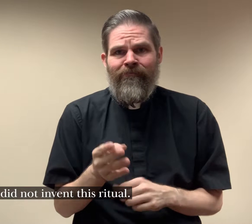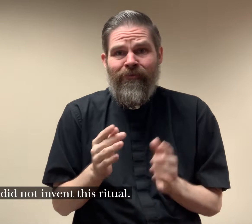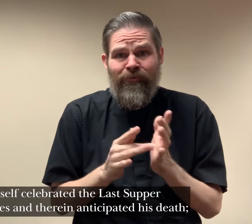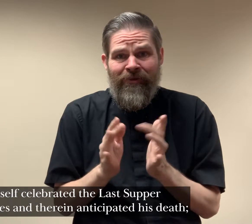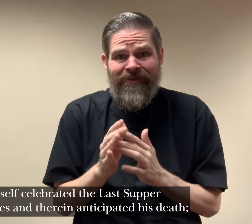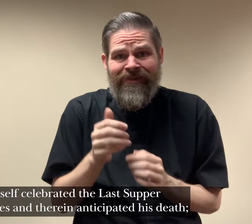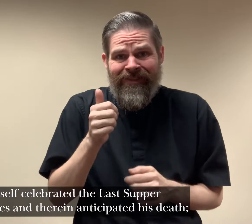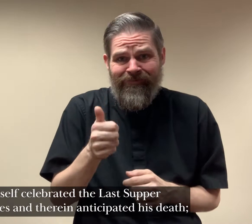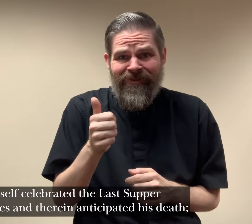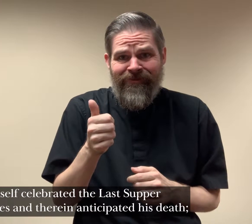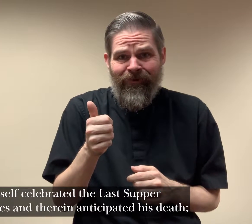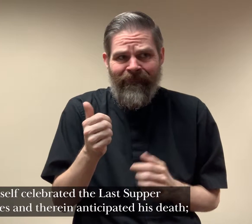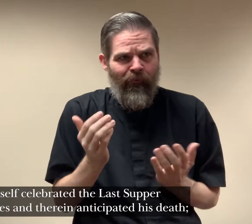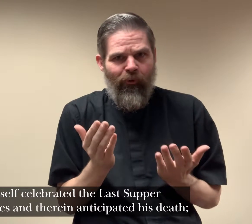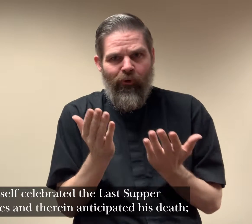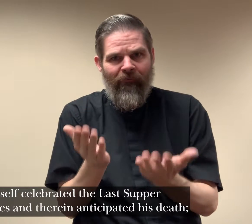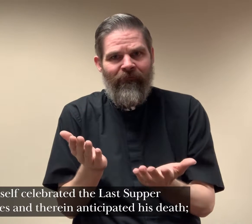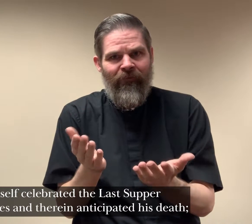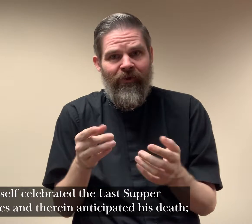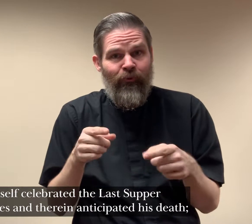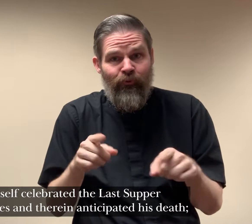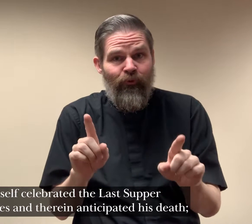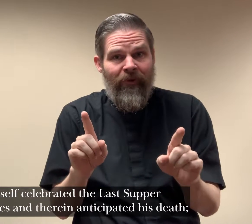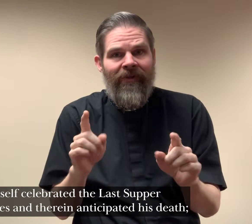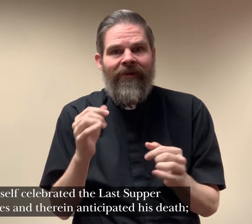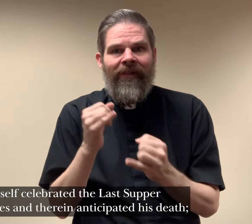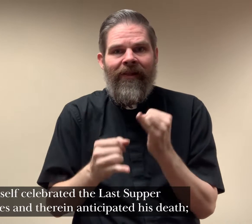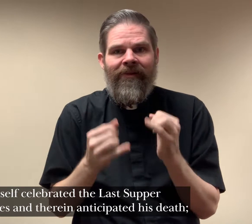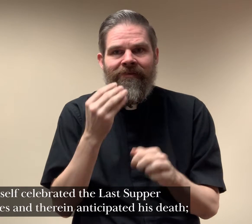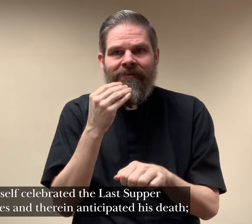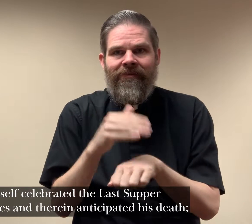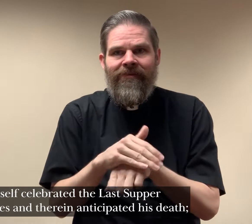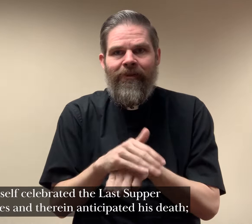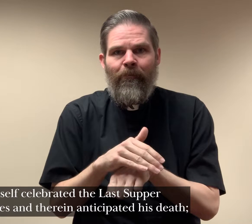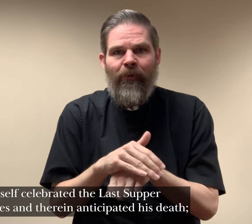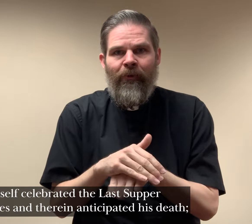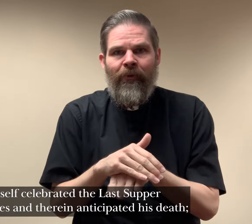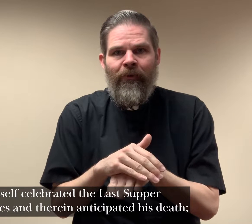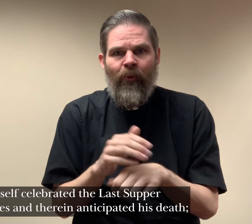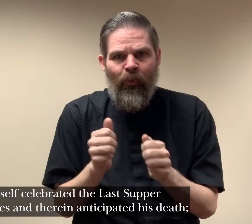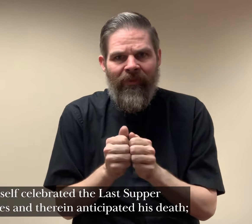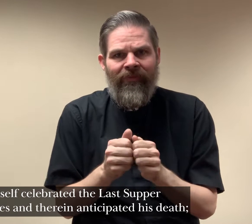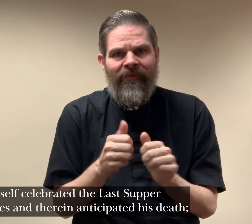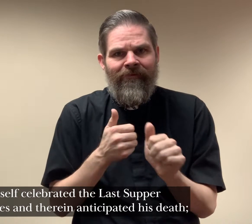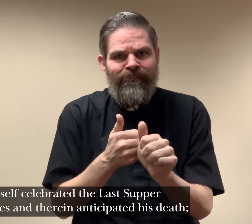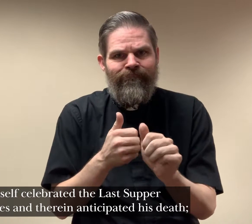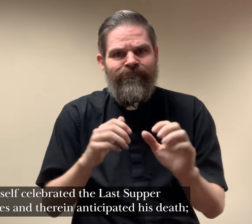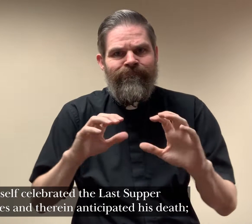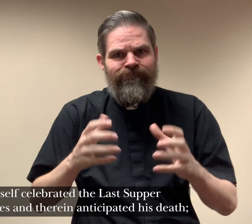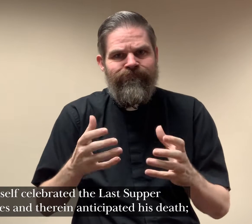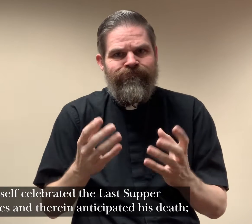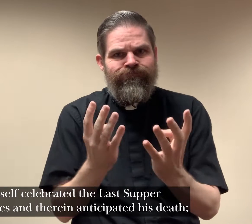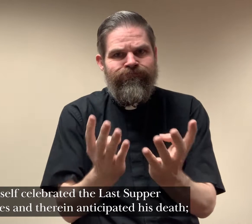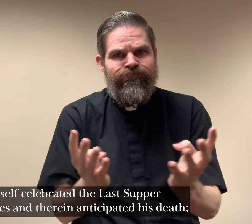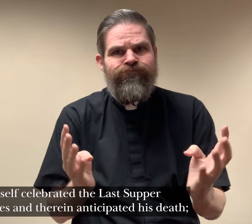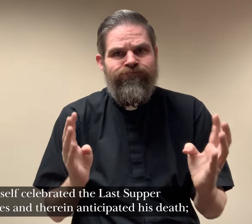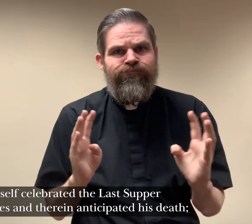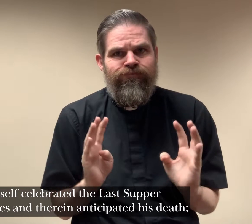Jesus himself celebrated the Last Supper with his disciples and therein anticipated his